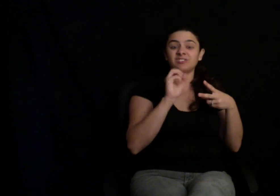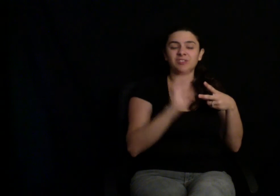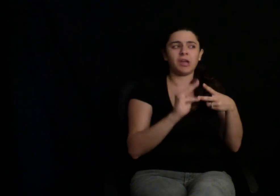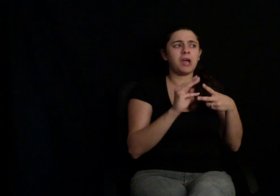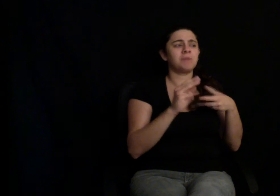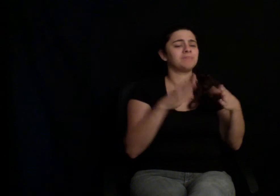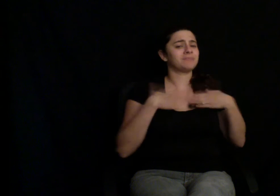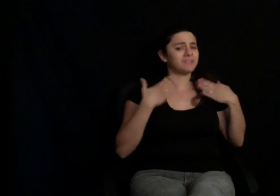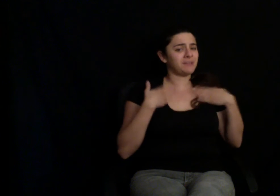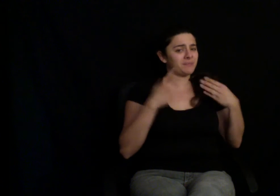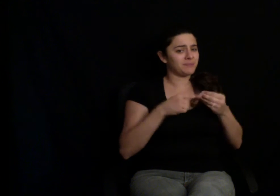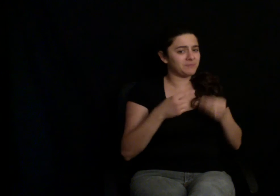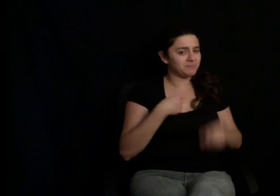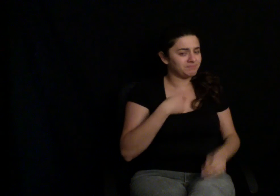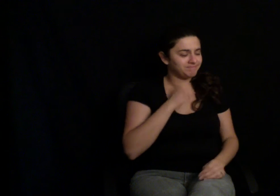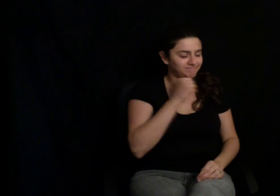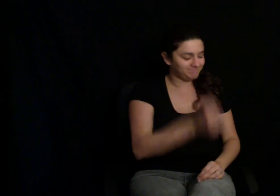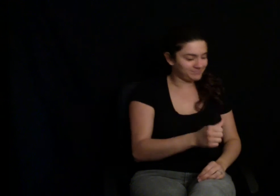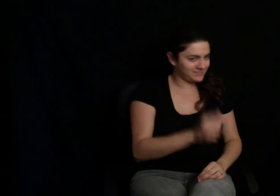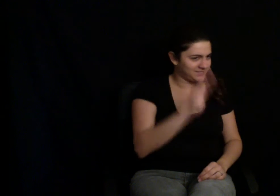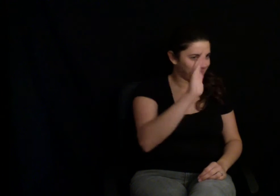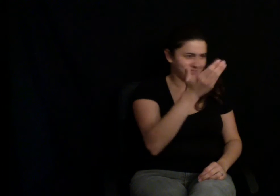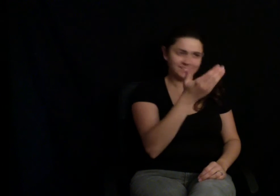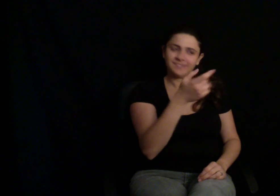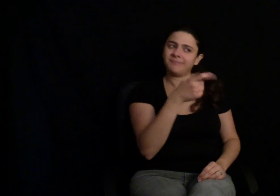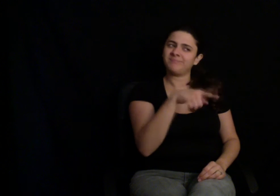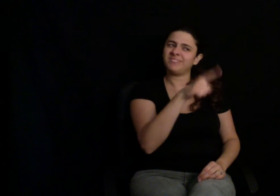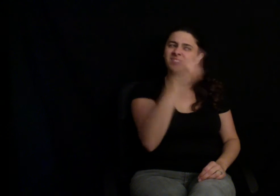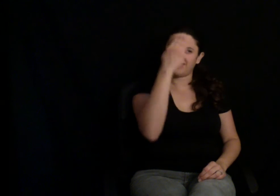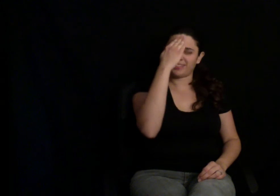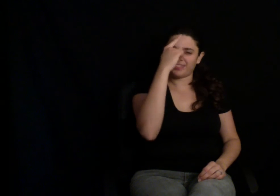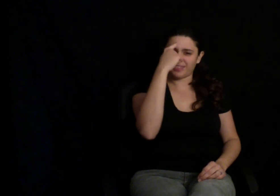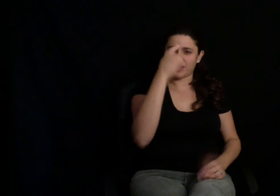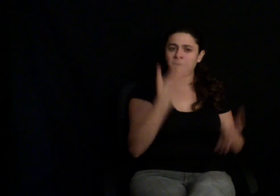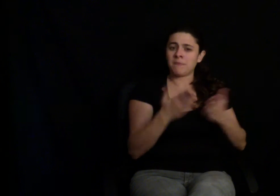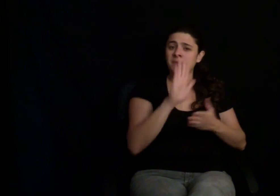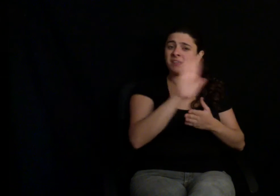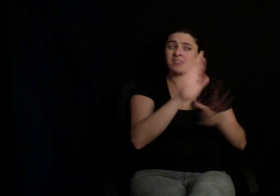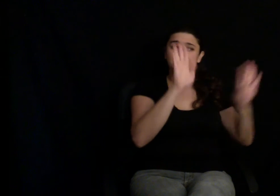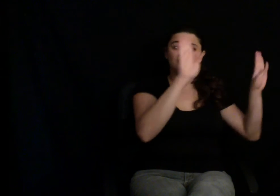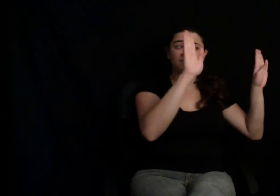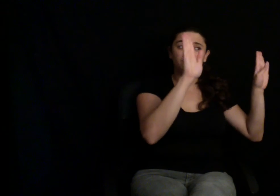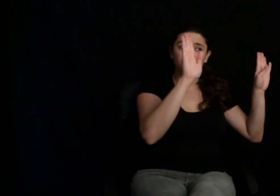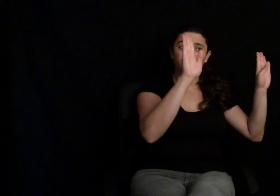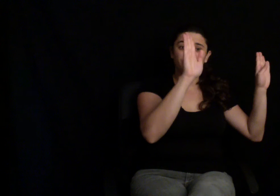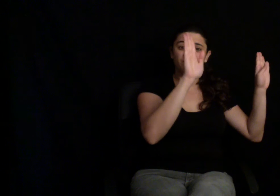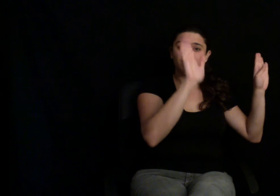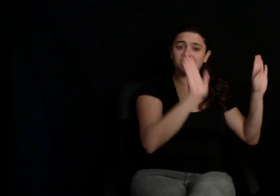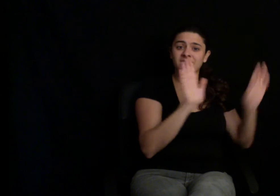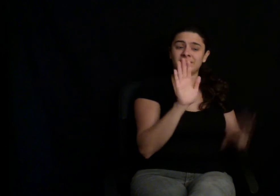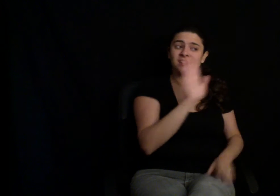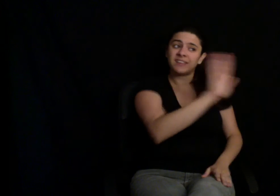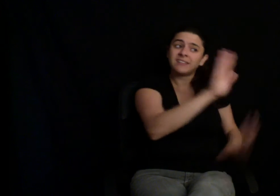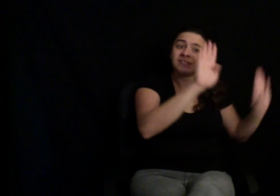happy about it. I think he thought I was stealing some of his thunder. The whole situation kind of stole some of his thunder.